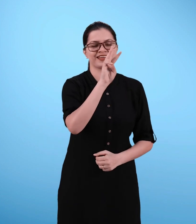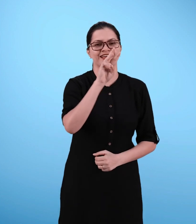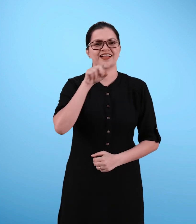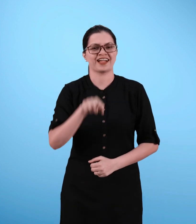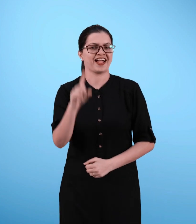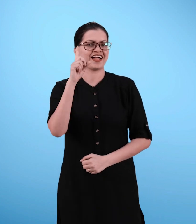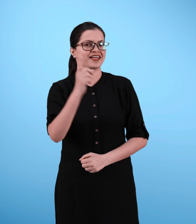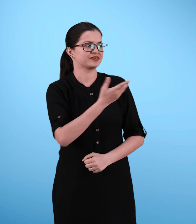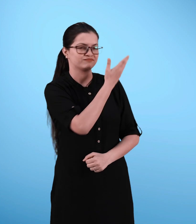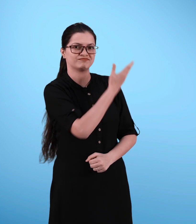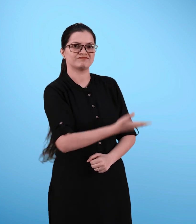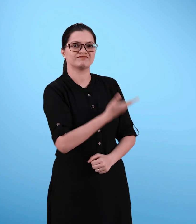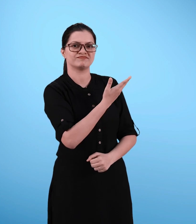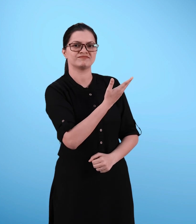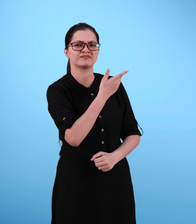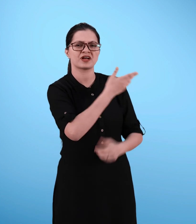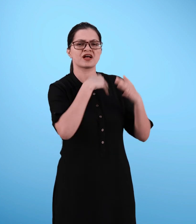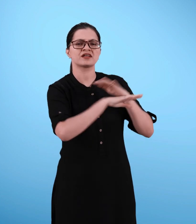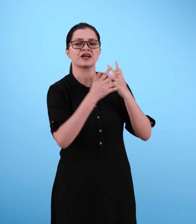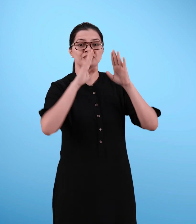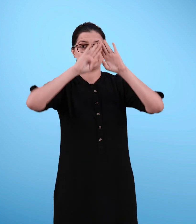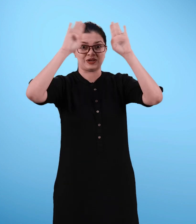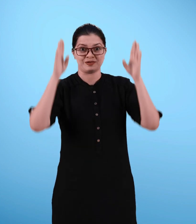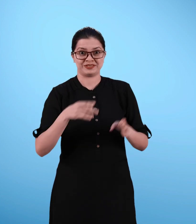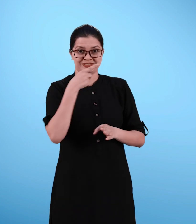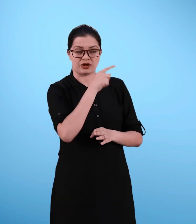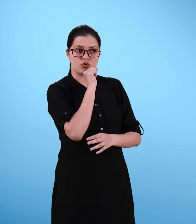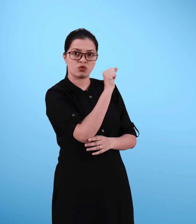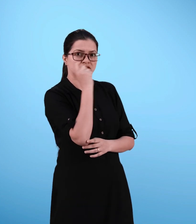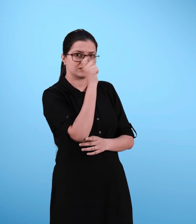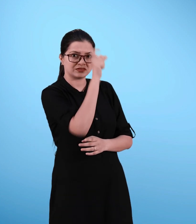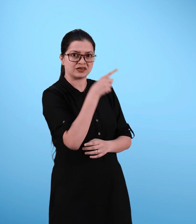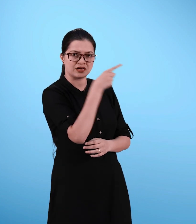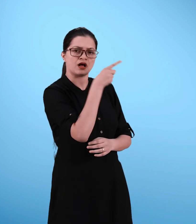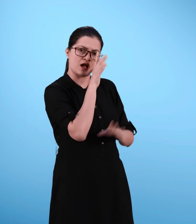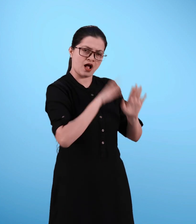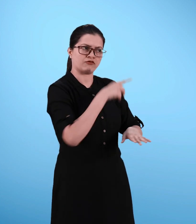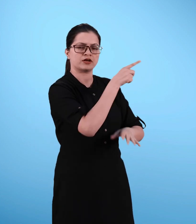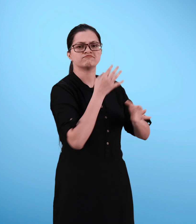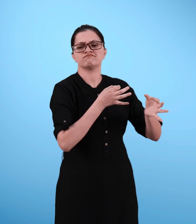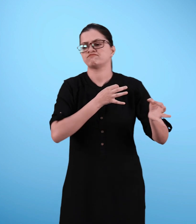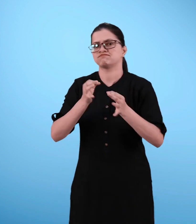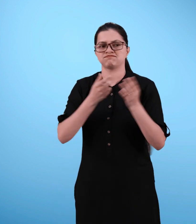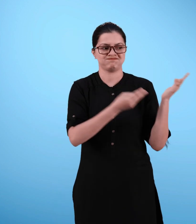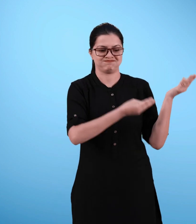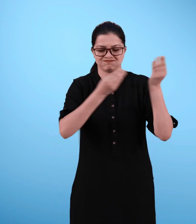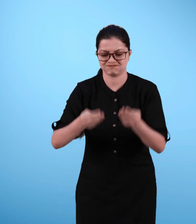clothes or fabrics were cotton The and shopkeeper some were explained synthetic. that some He clothes also or fabrics were cotton and some